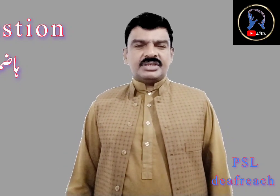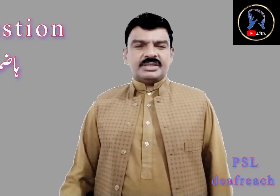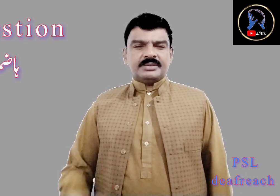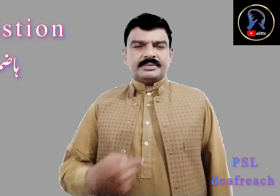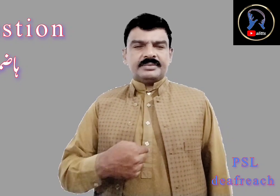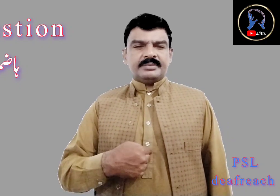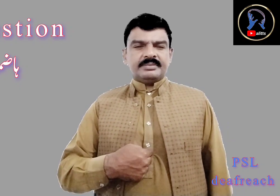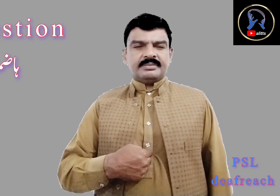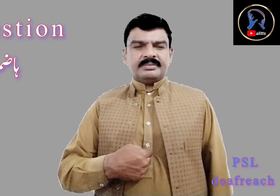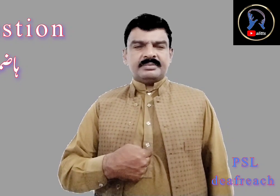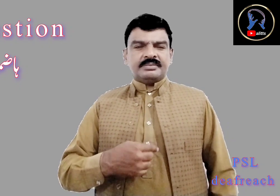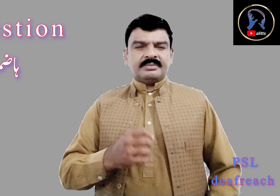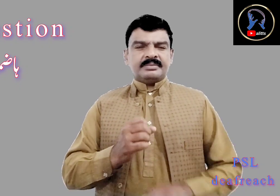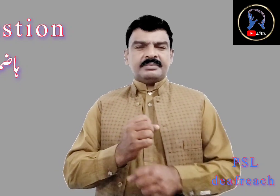digestion,